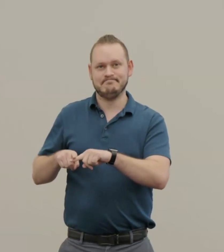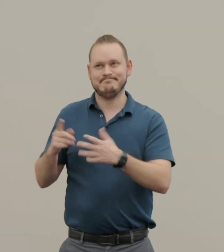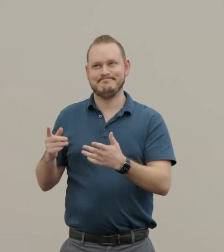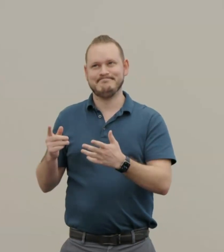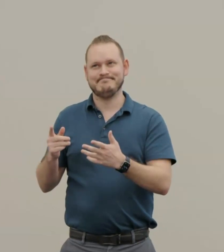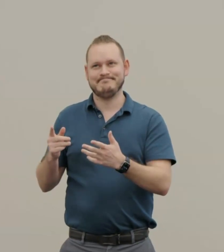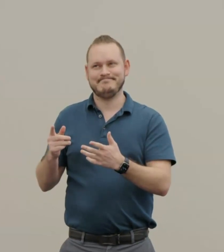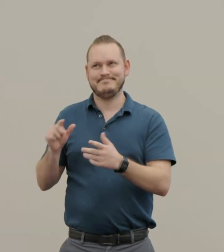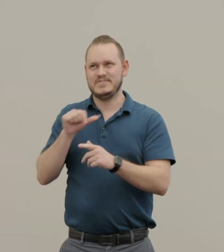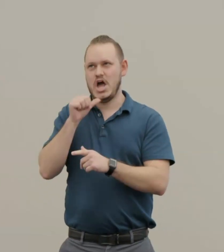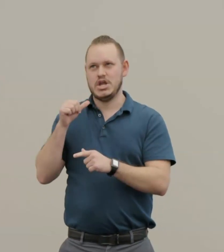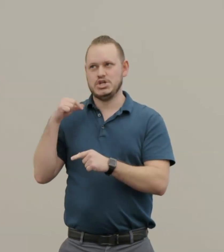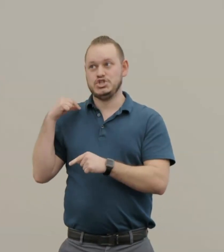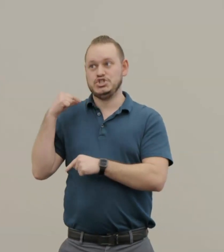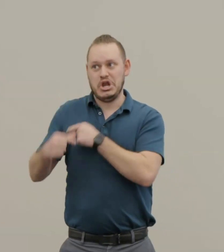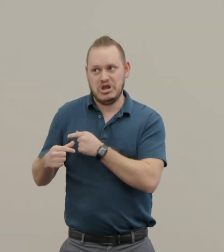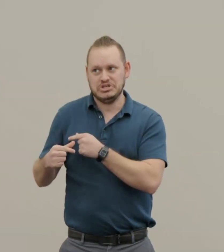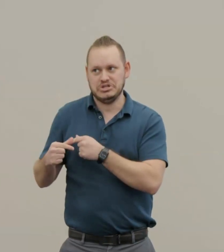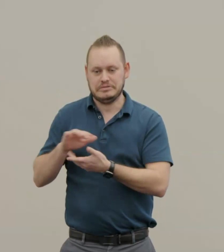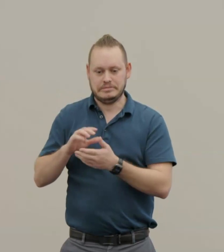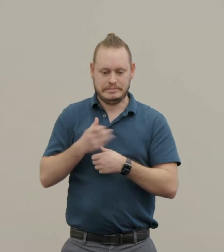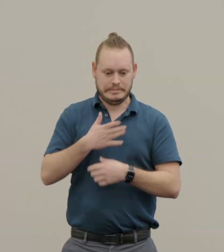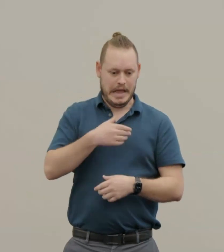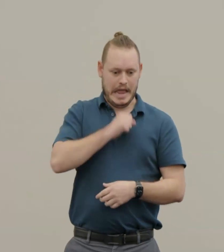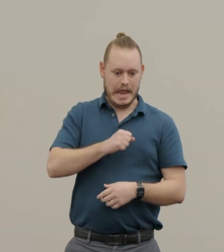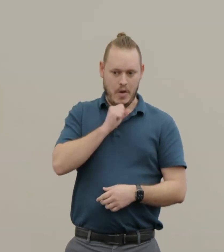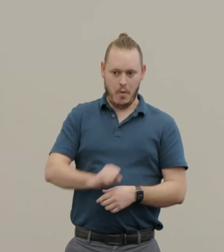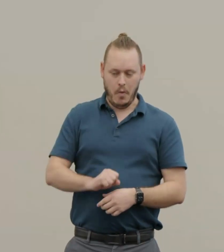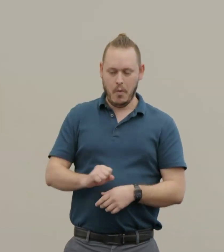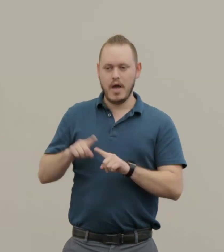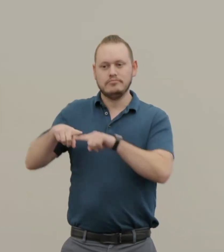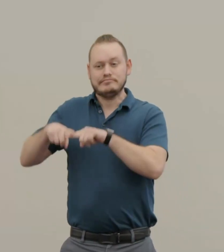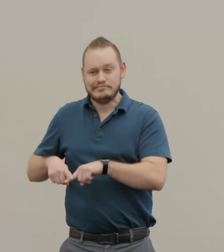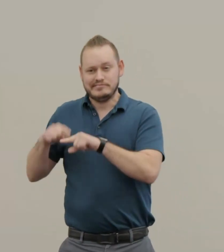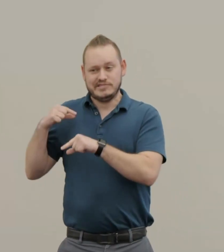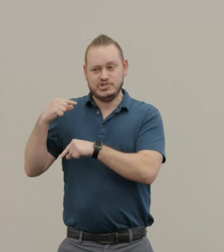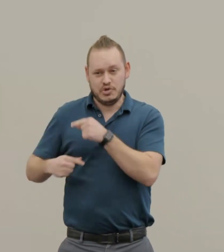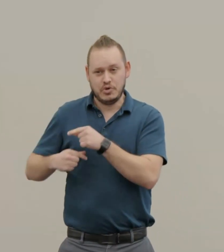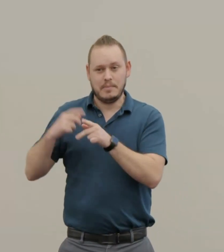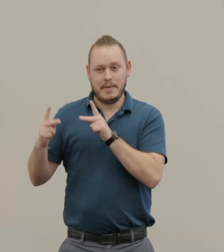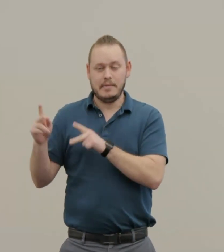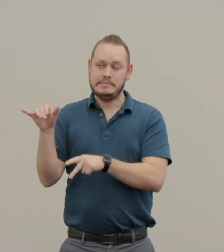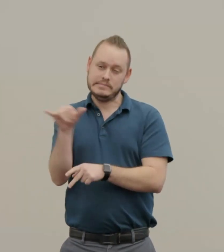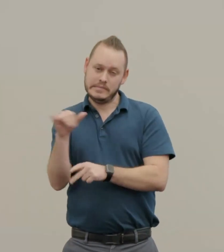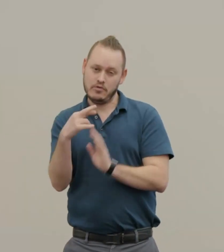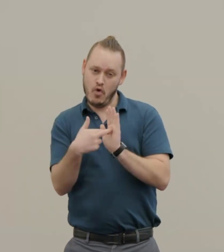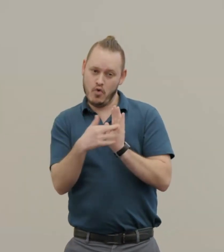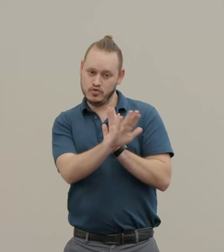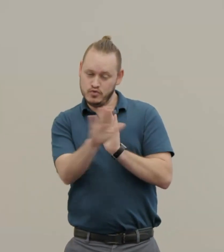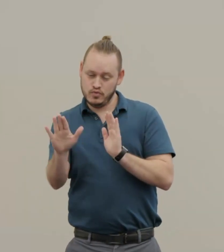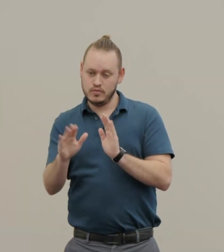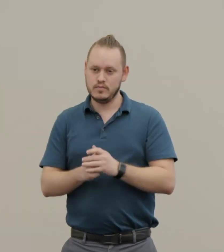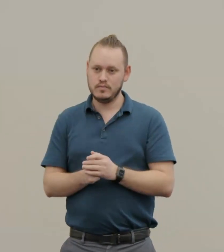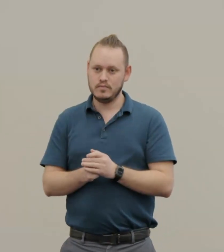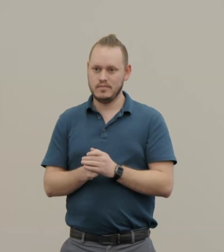don't want to say generations because I'm going to age myself, but it's probably based on generations of people in similar roles to you